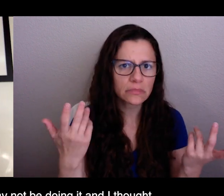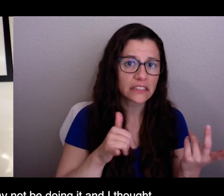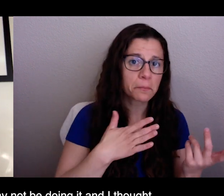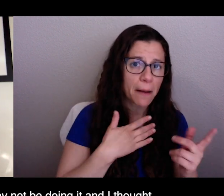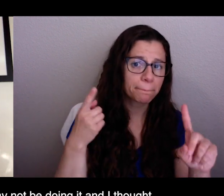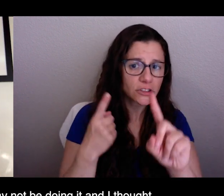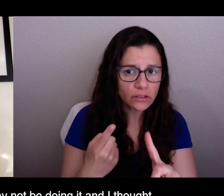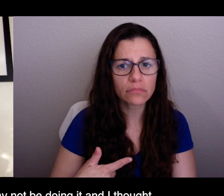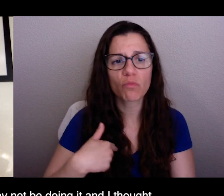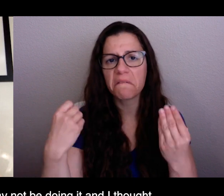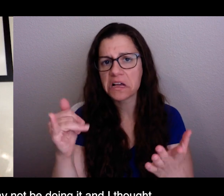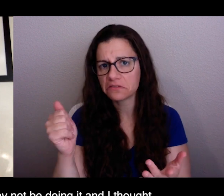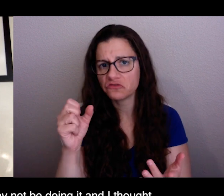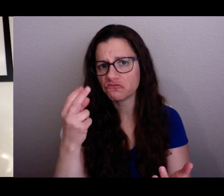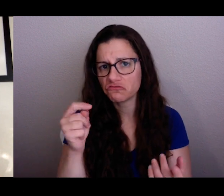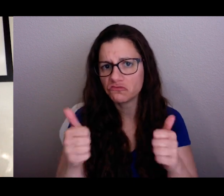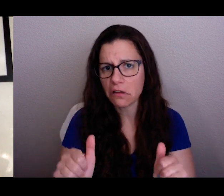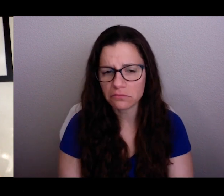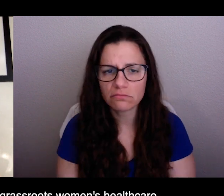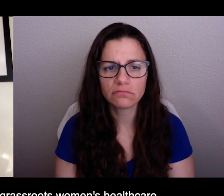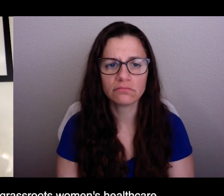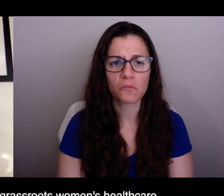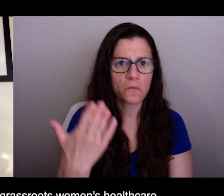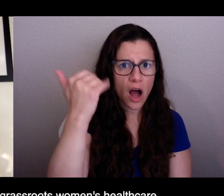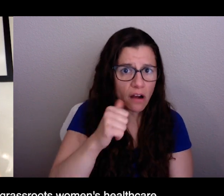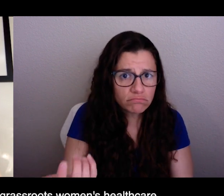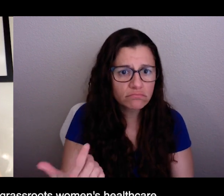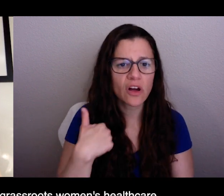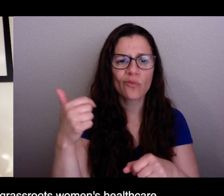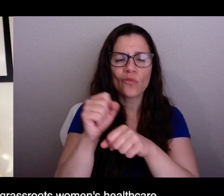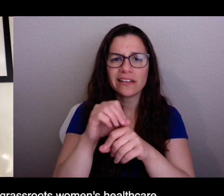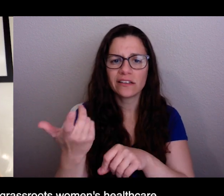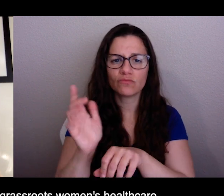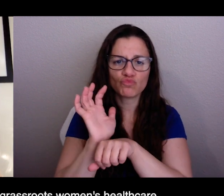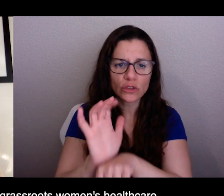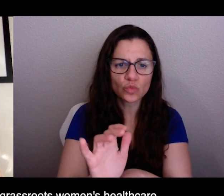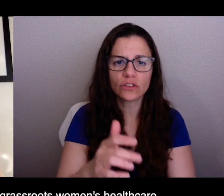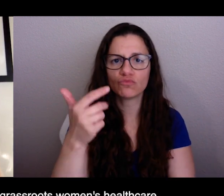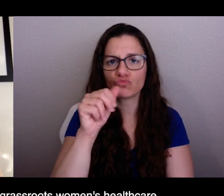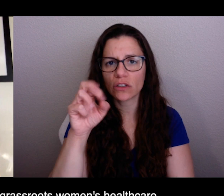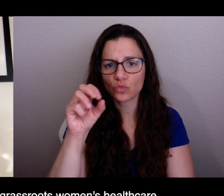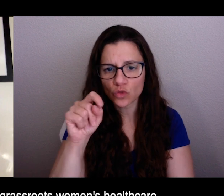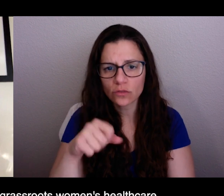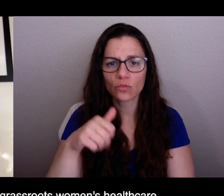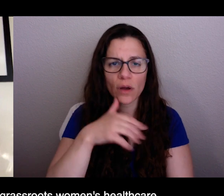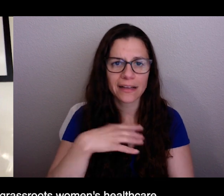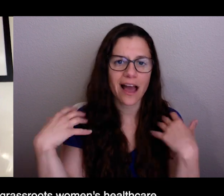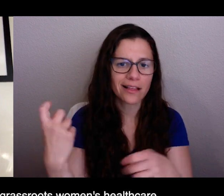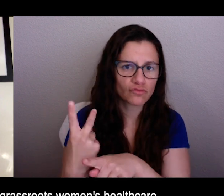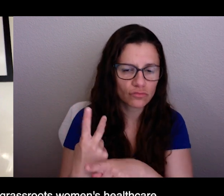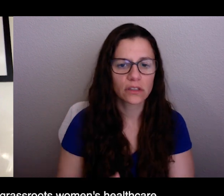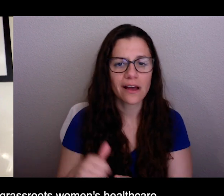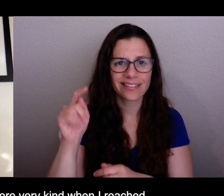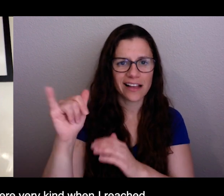my mission, I'll give it a shot. Why not? I worked in grassroots women's healthcare at the time, and I felt like